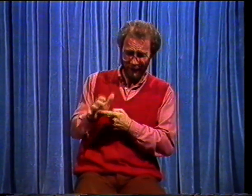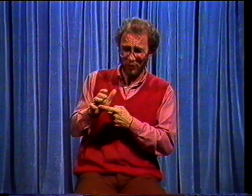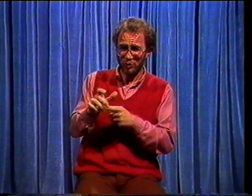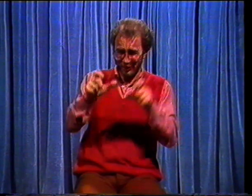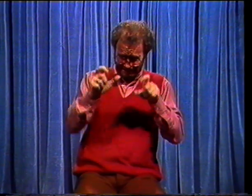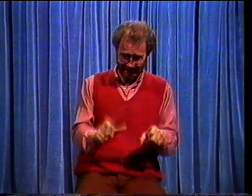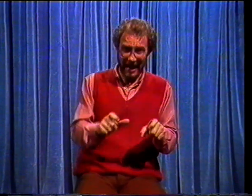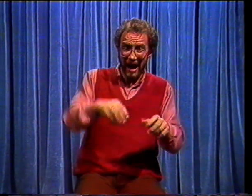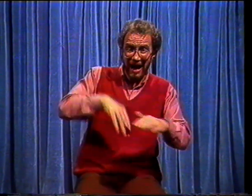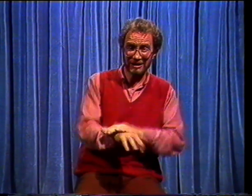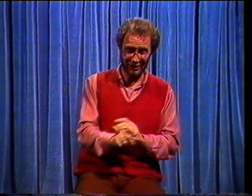stay below the ground.